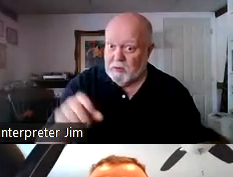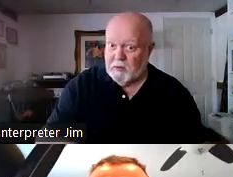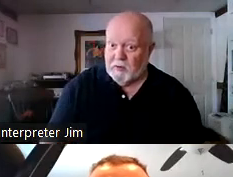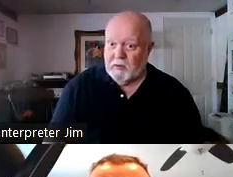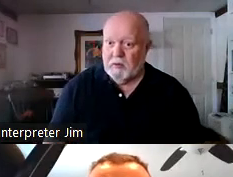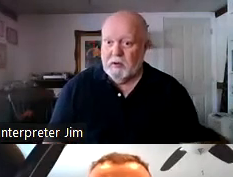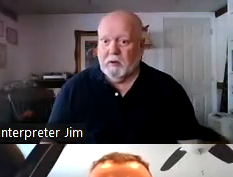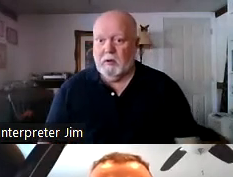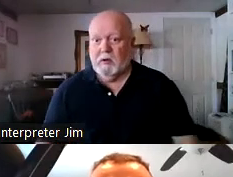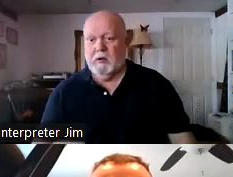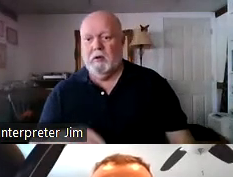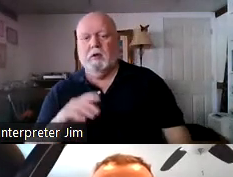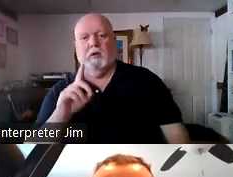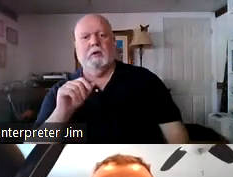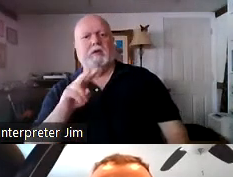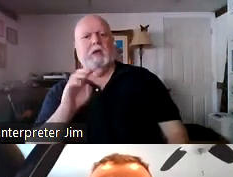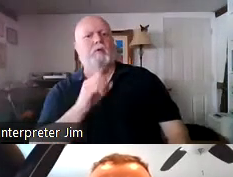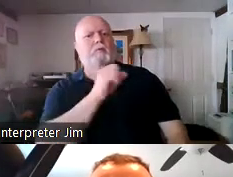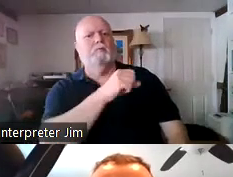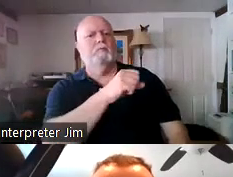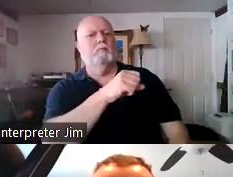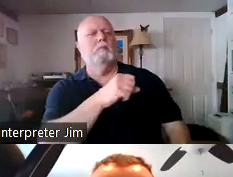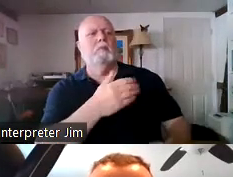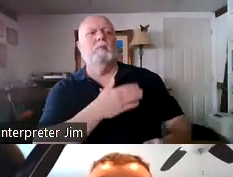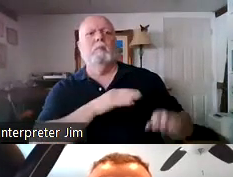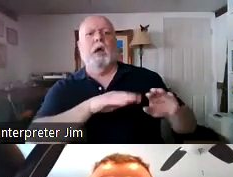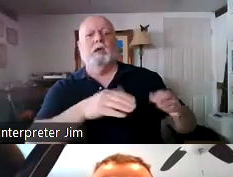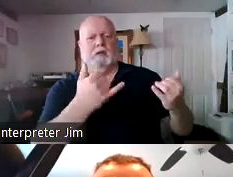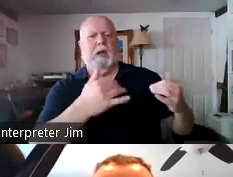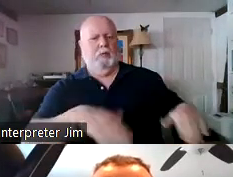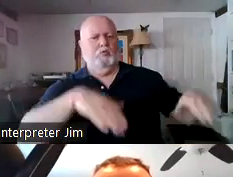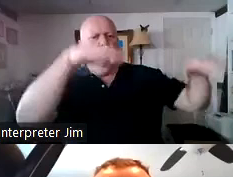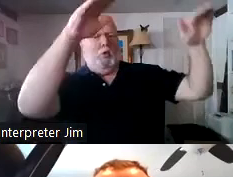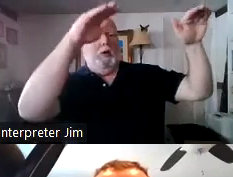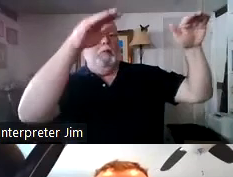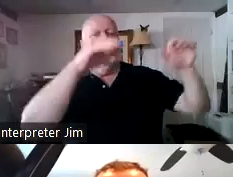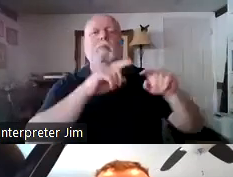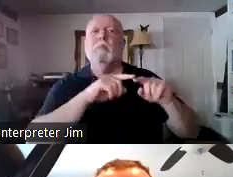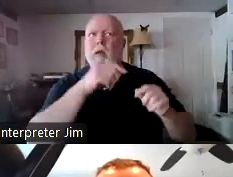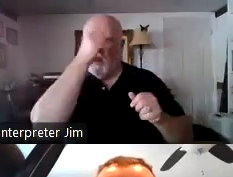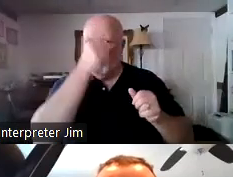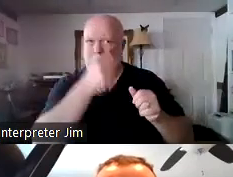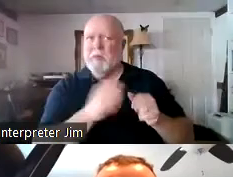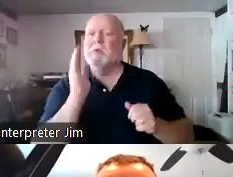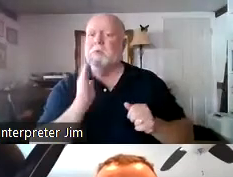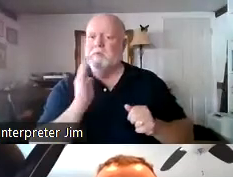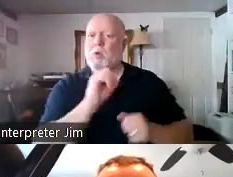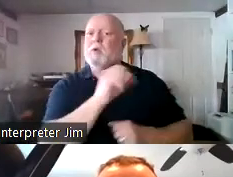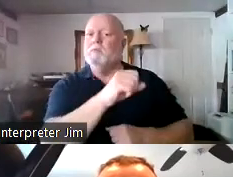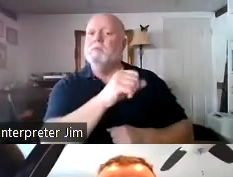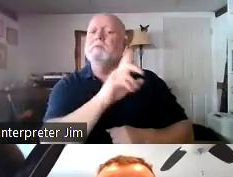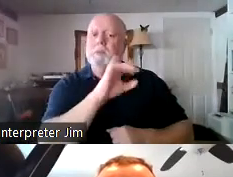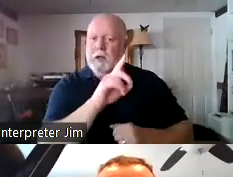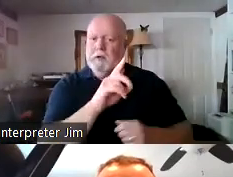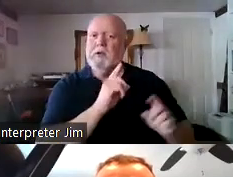Yeah, I have. I mean, my children are all adults now, but I can remember having a conversation with my kids when they were younger, when